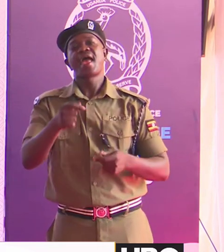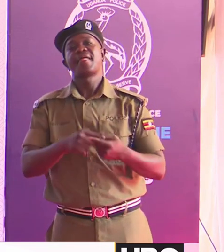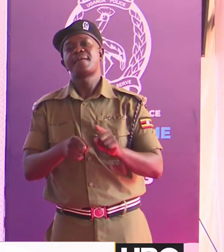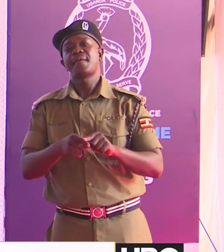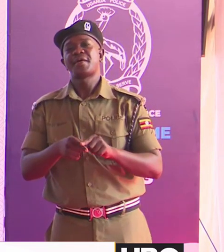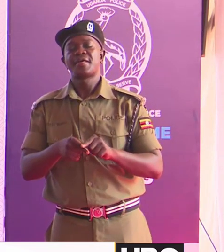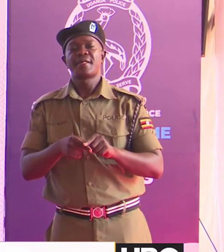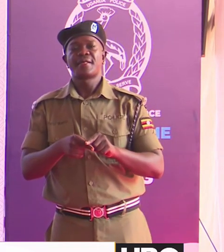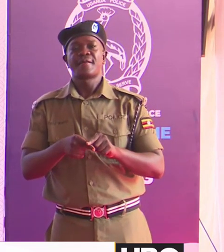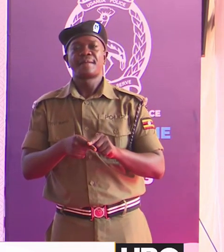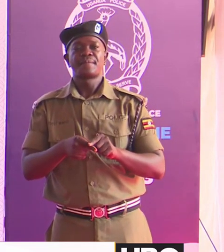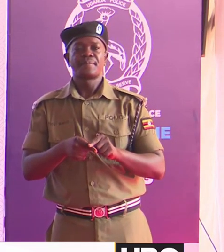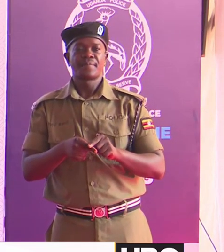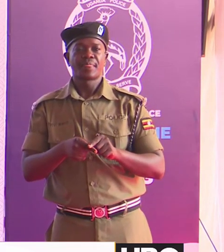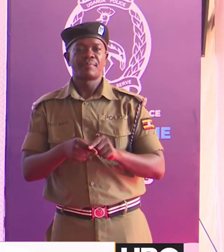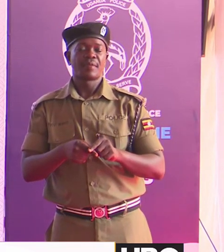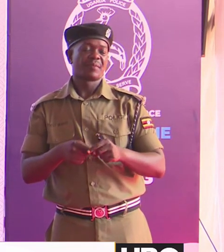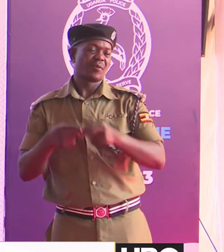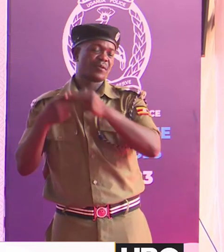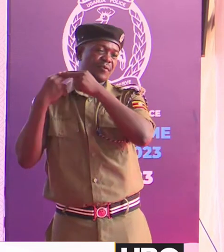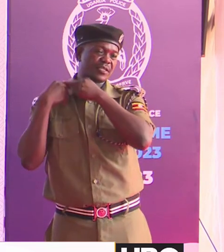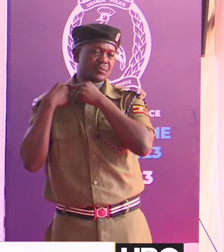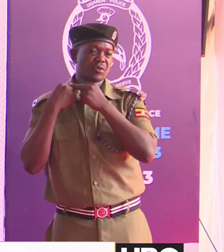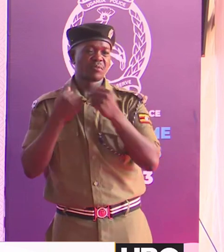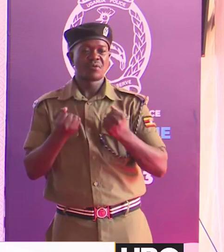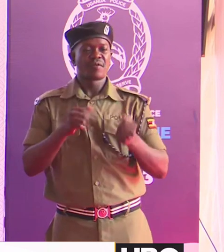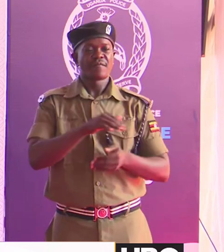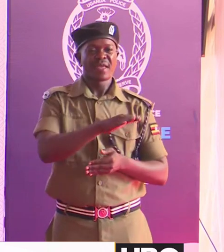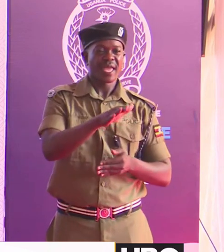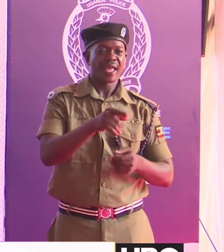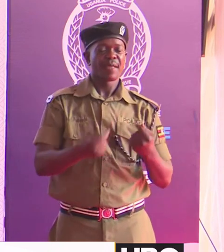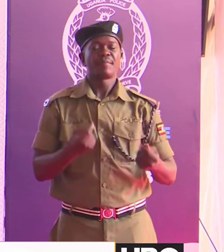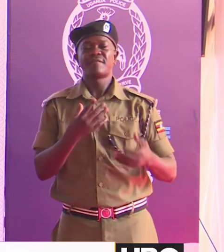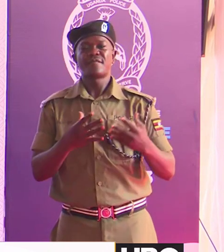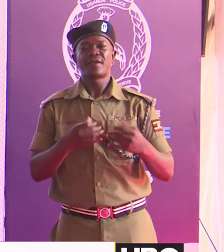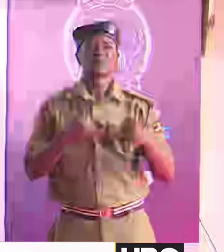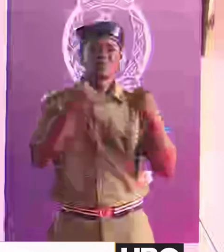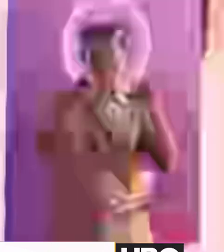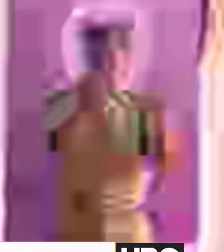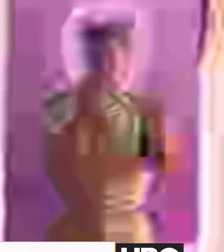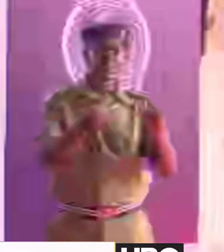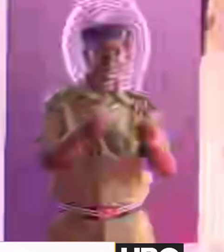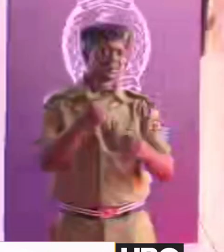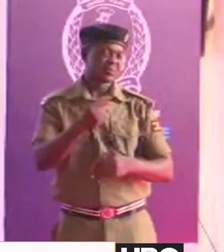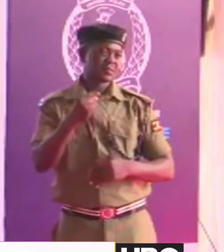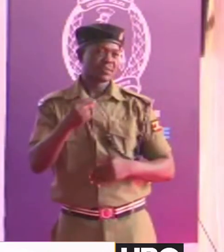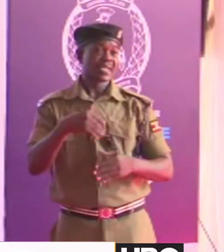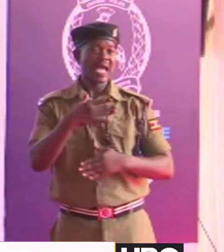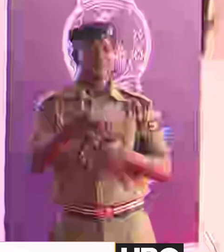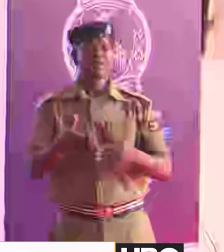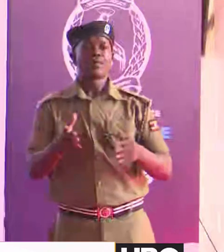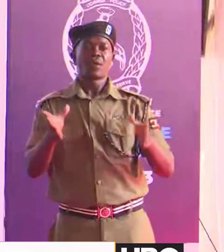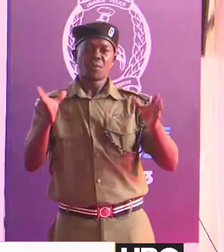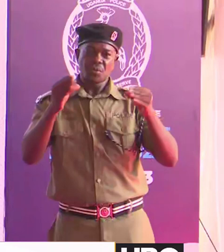traffic, and maybe fire, if possible, to say something briefly, and then we shall wind up